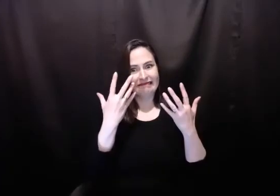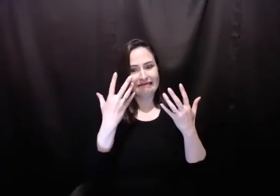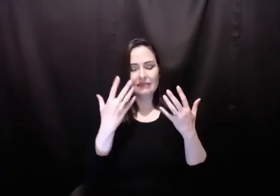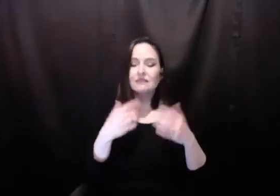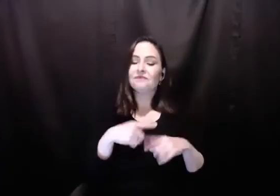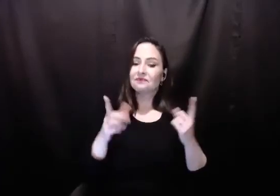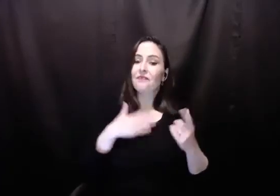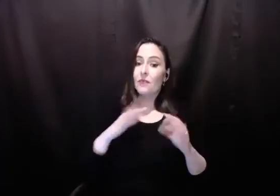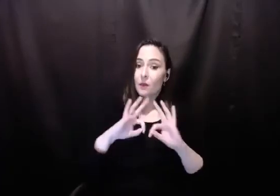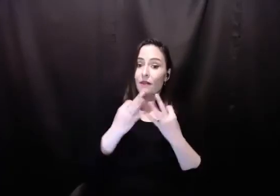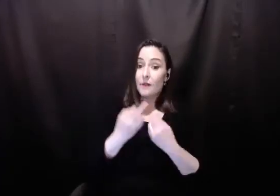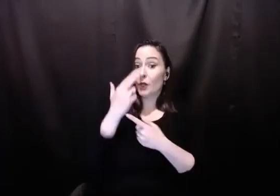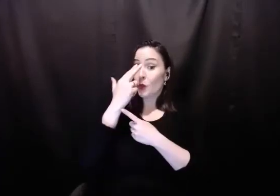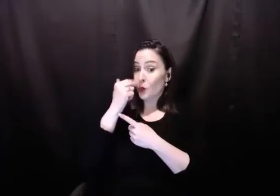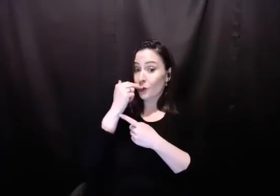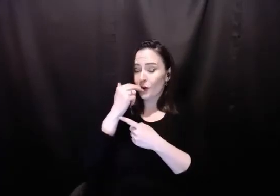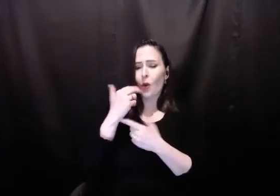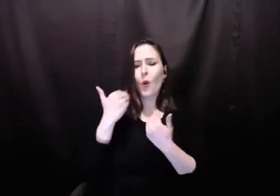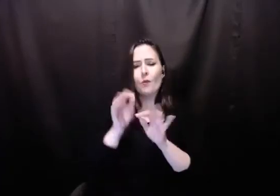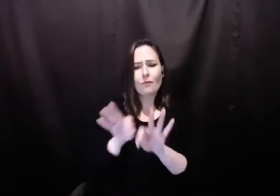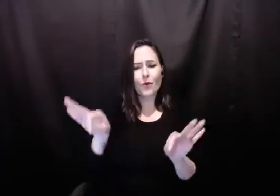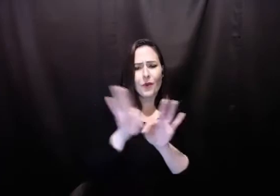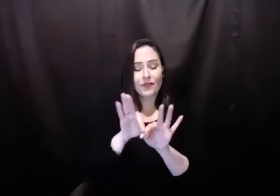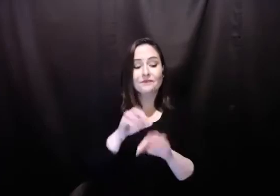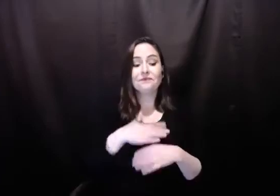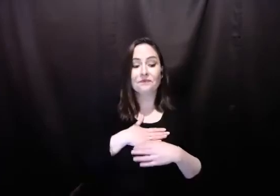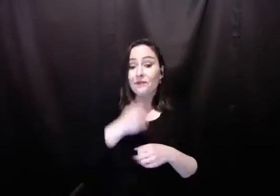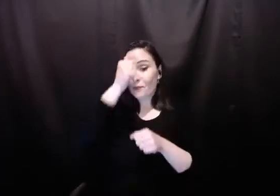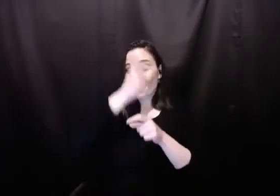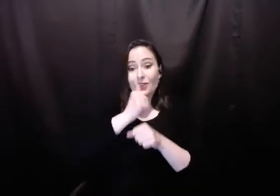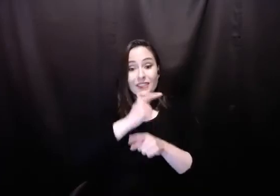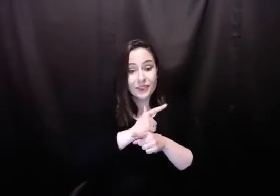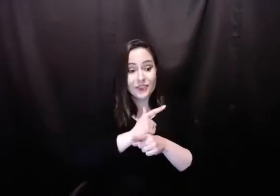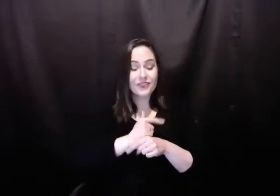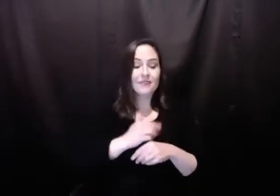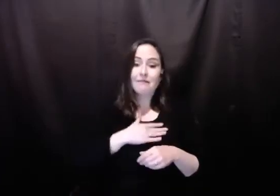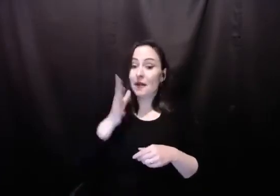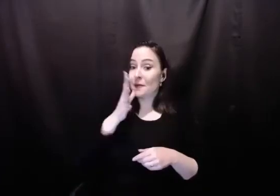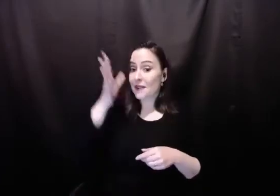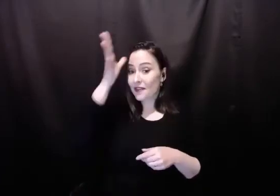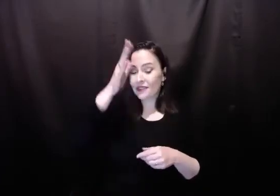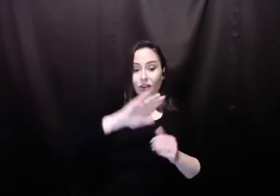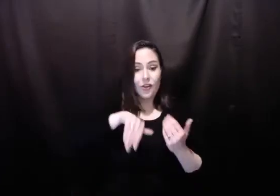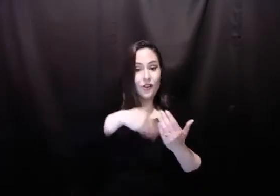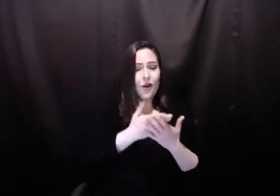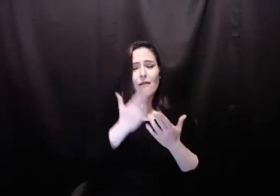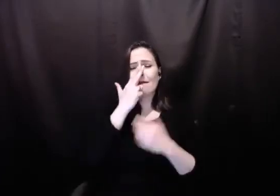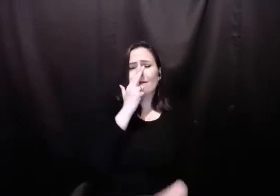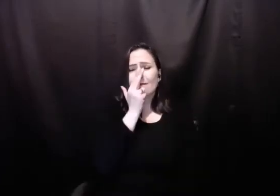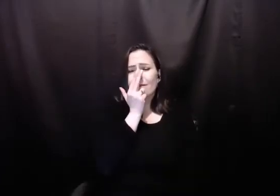parents were funny people. I'll tell you 2 stories real fast. Boy, I talk. This is